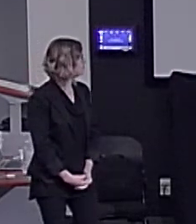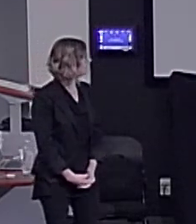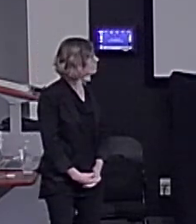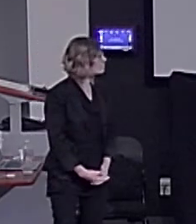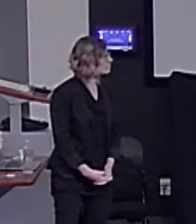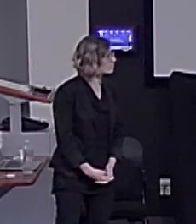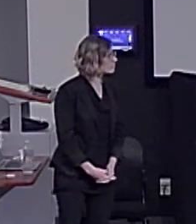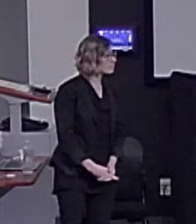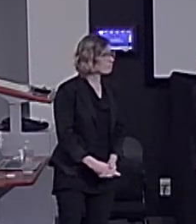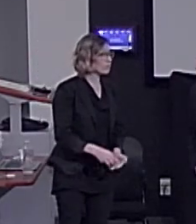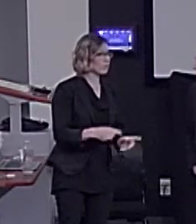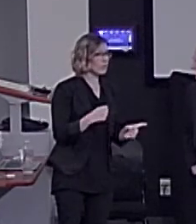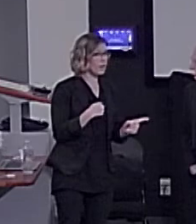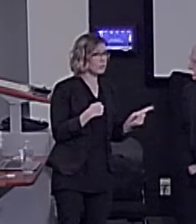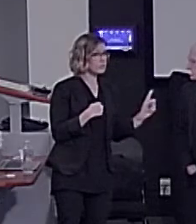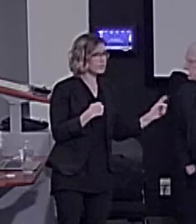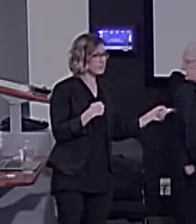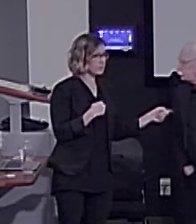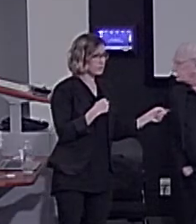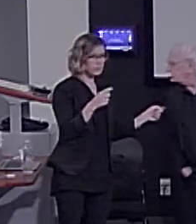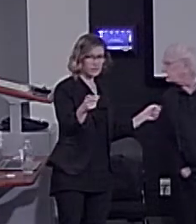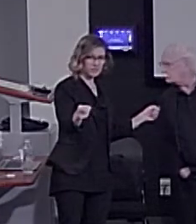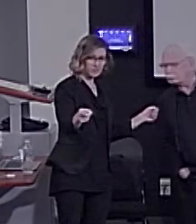You're going to translate it.